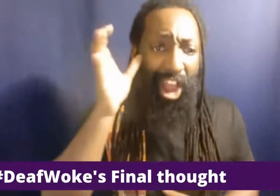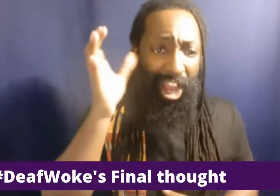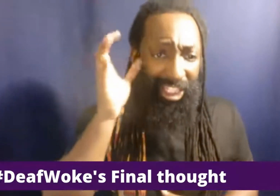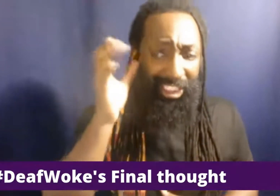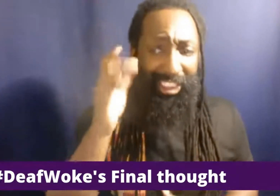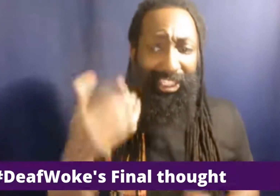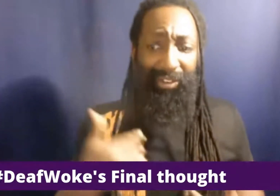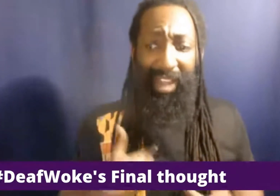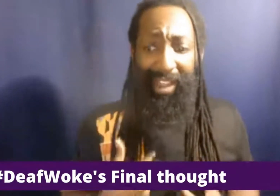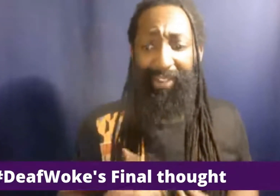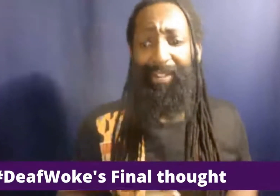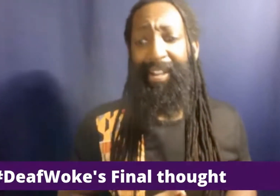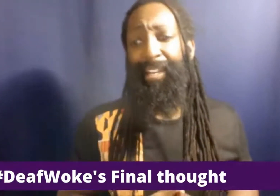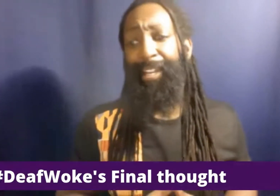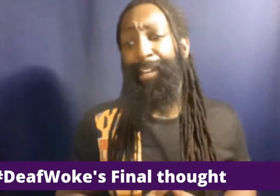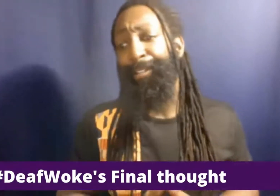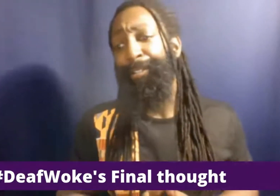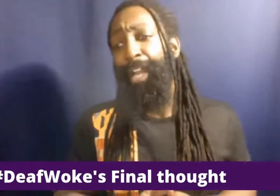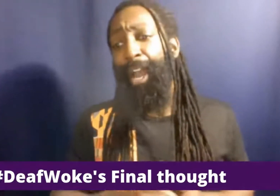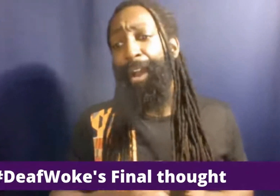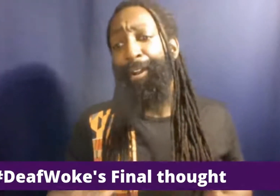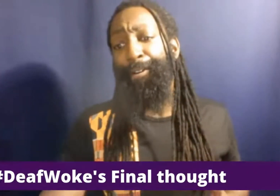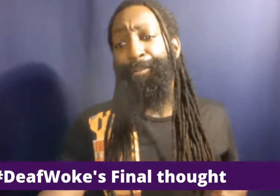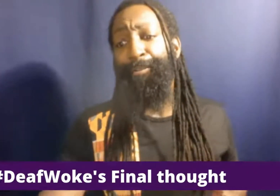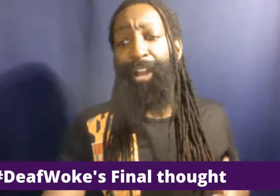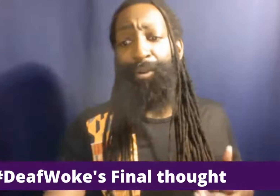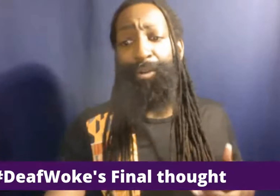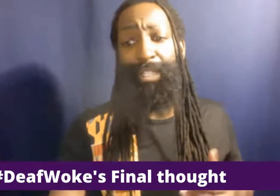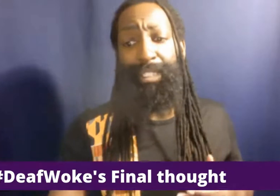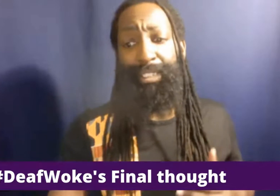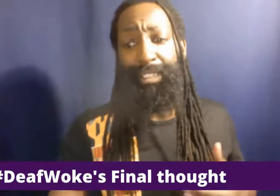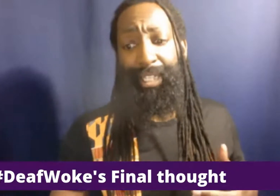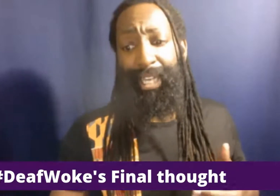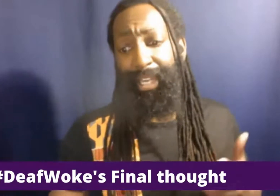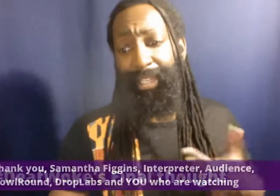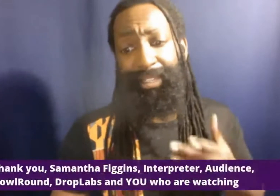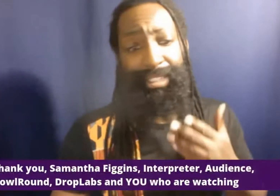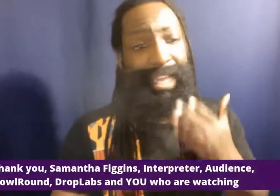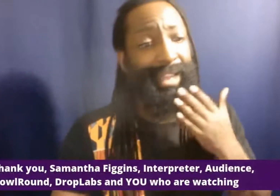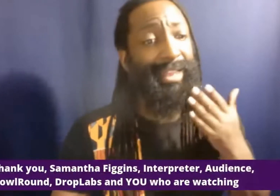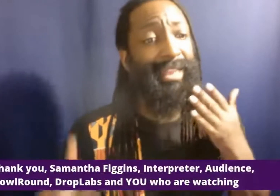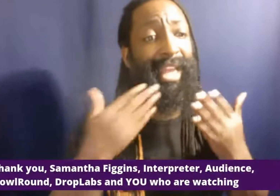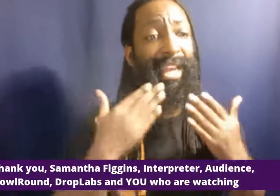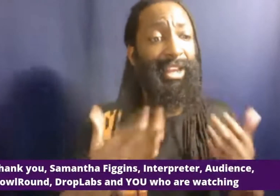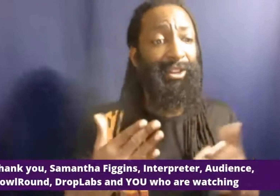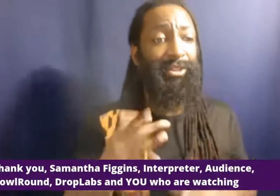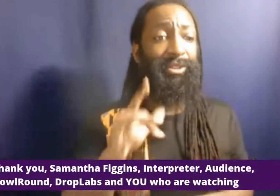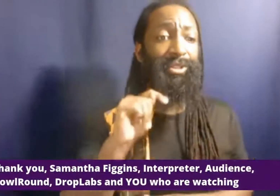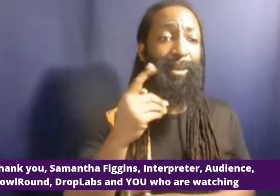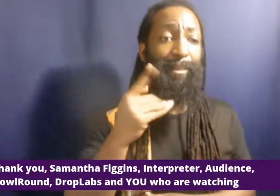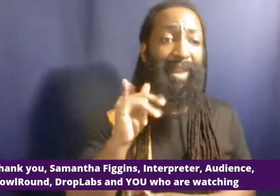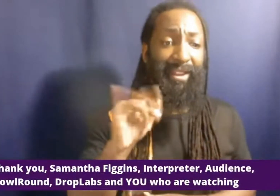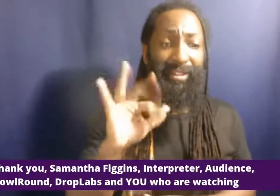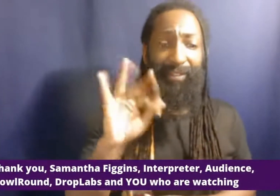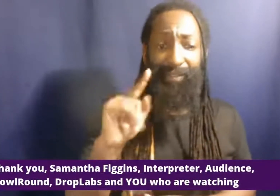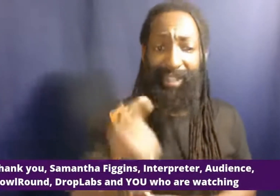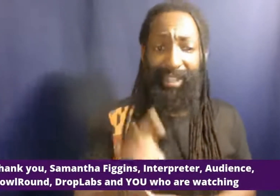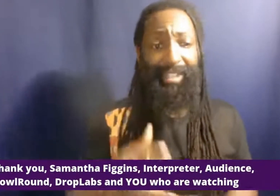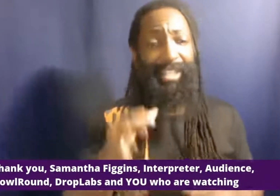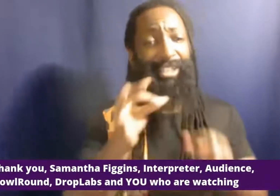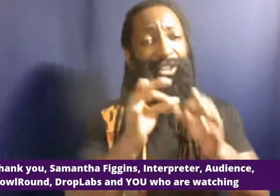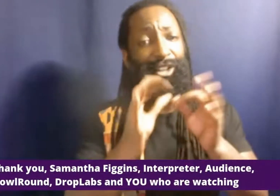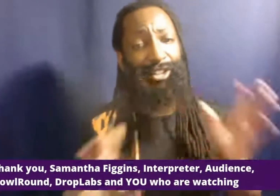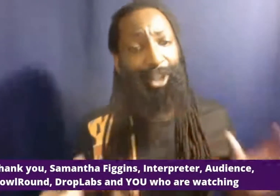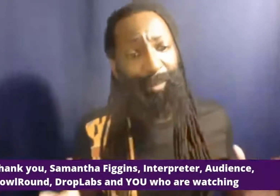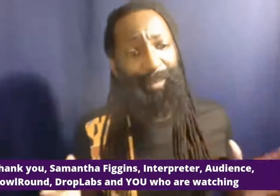the knowledge that you have. Yeah. I want to again say thank you to Samantha